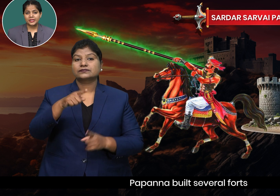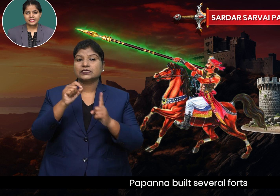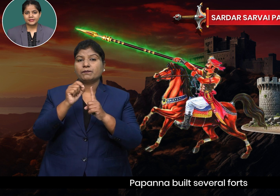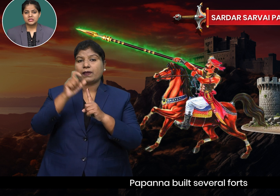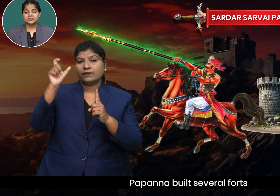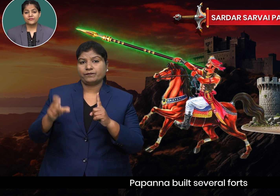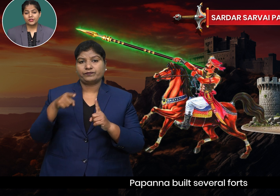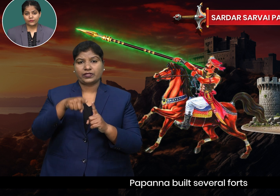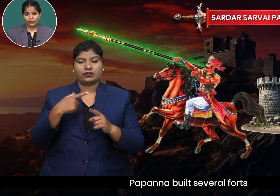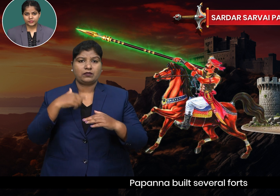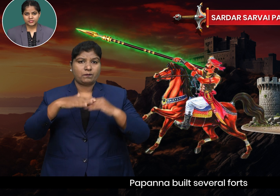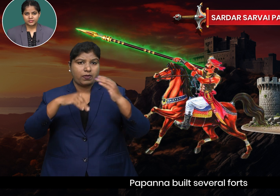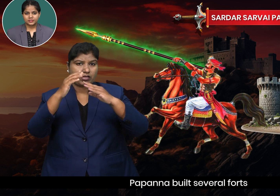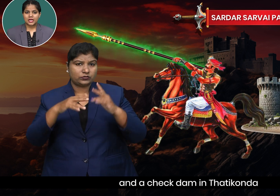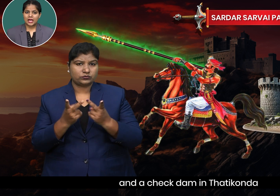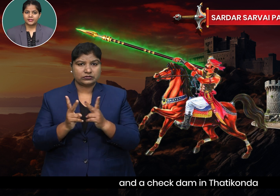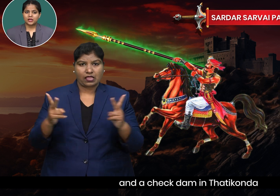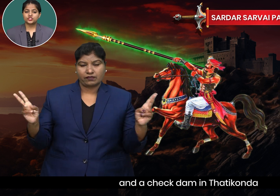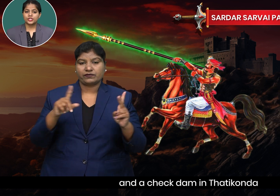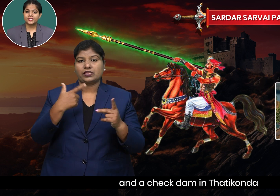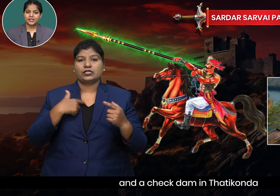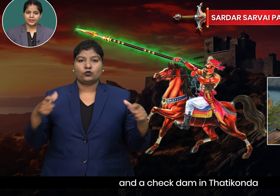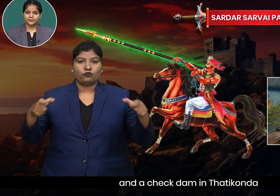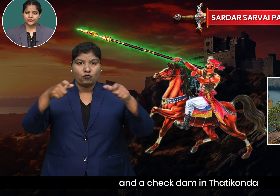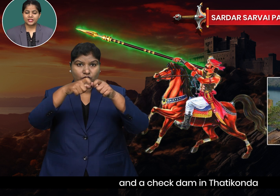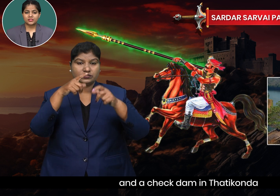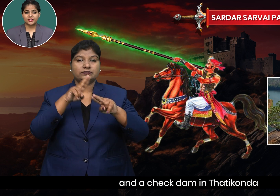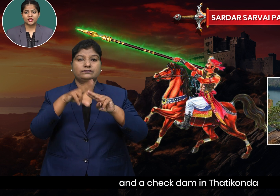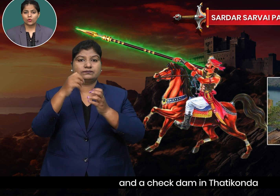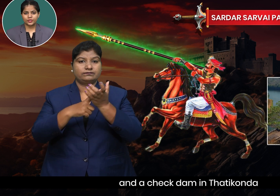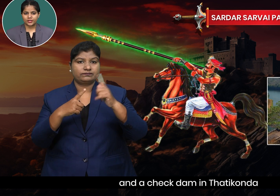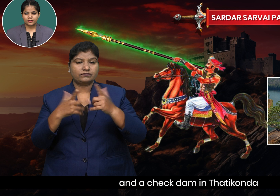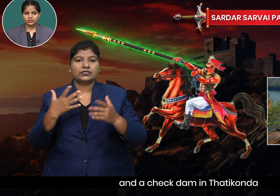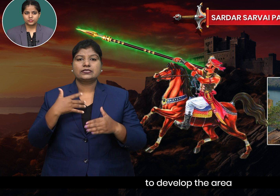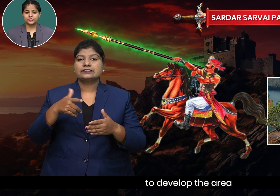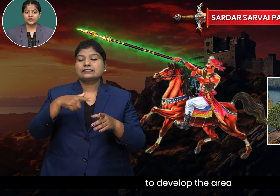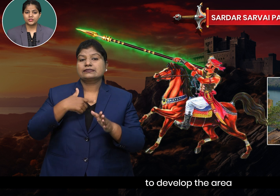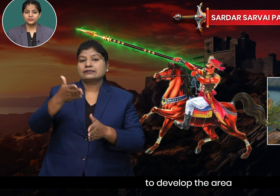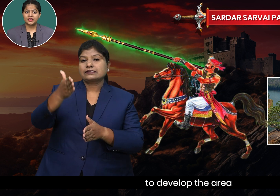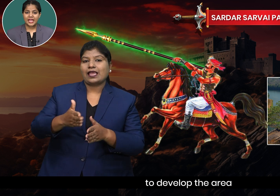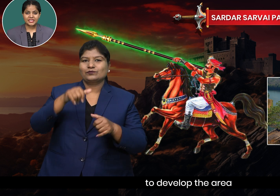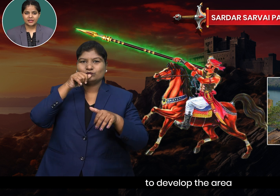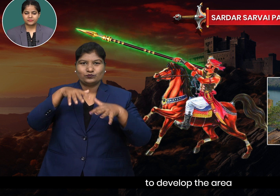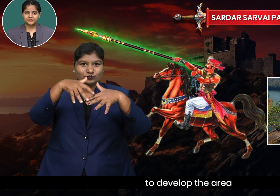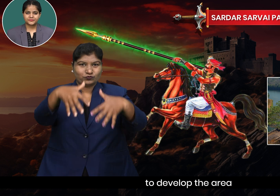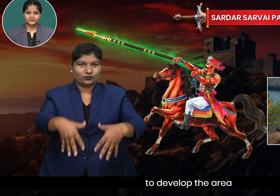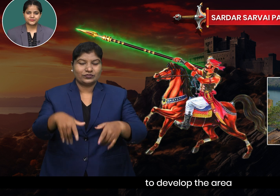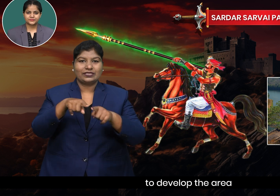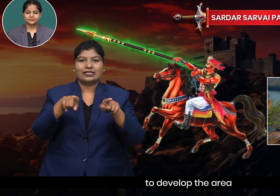Papanna built several forts and a check dam in Tatikonda to develop the